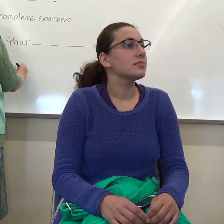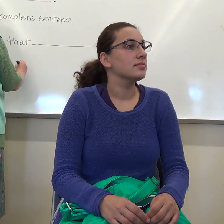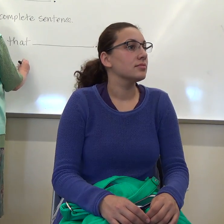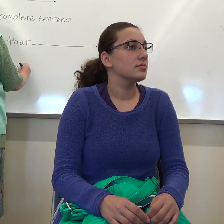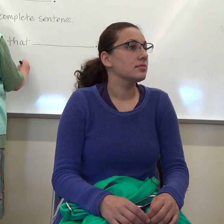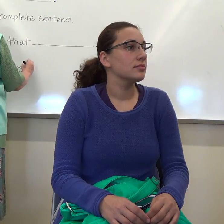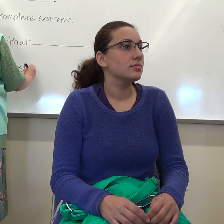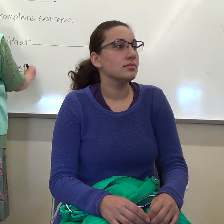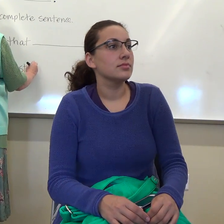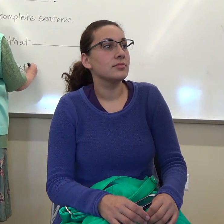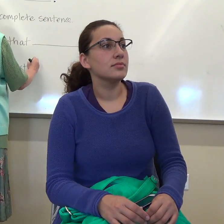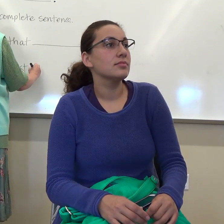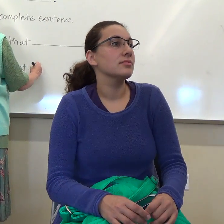Welcome back, everyone.